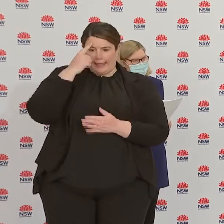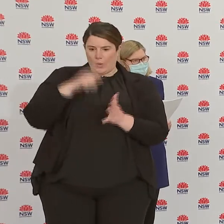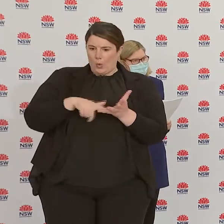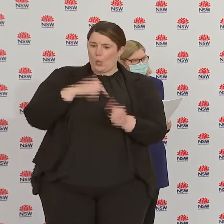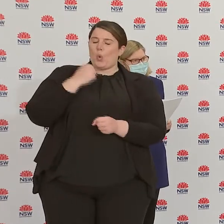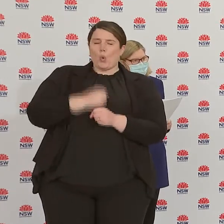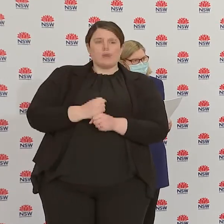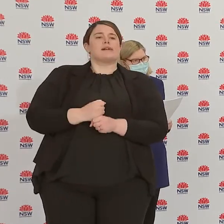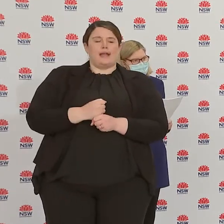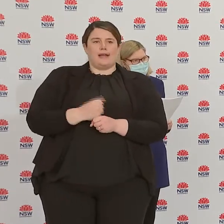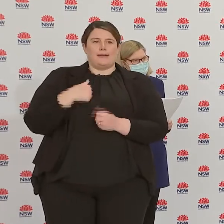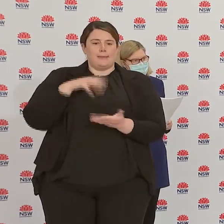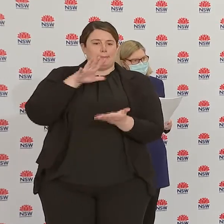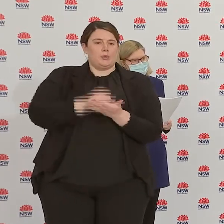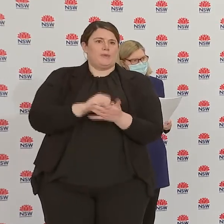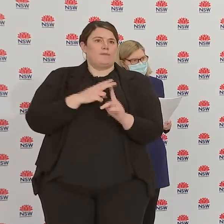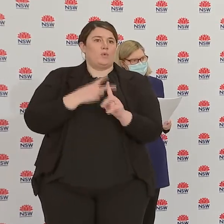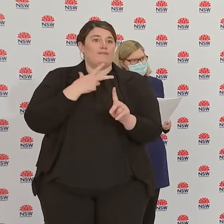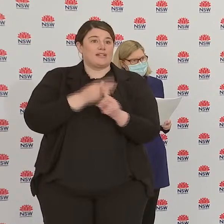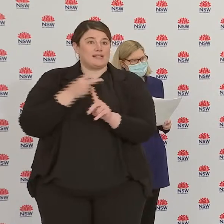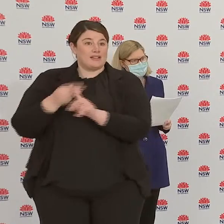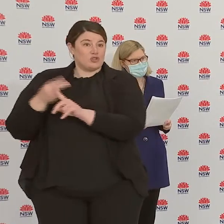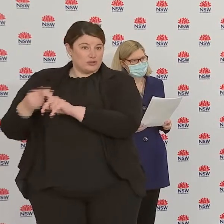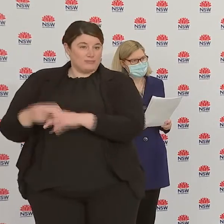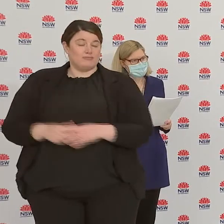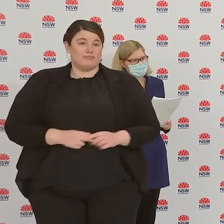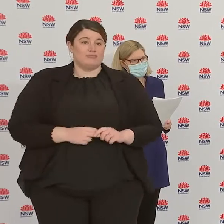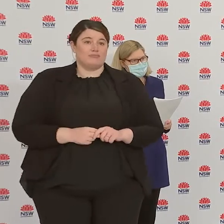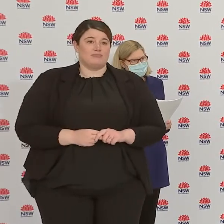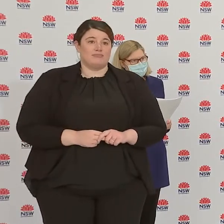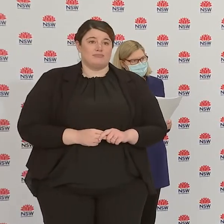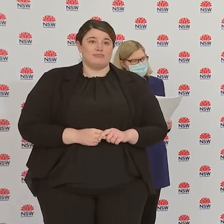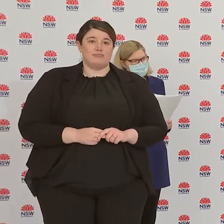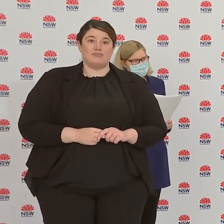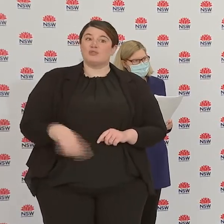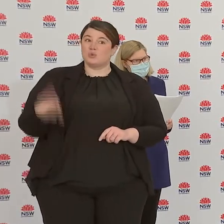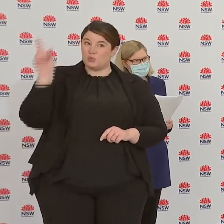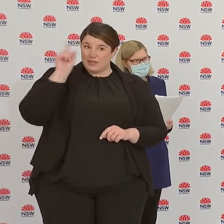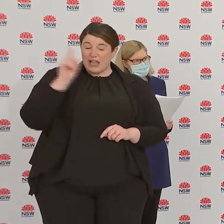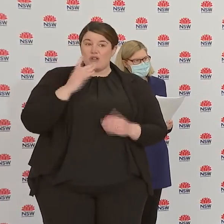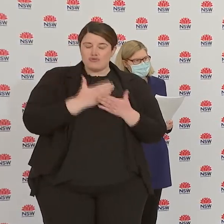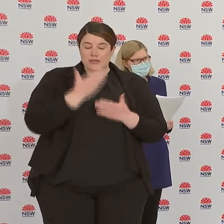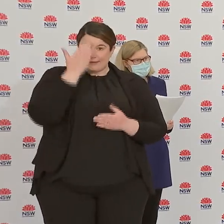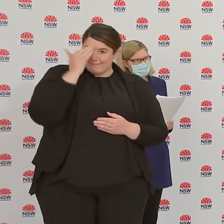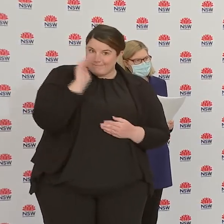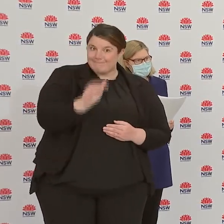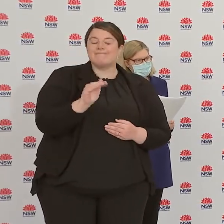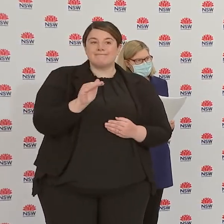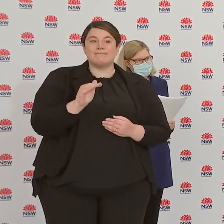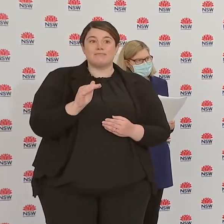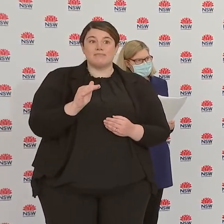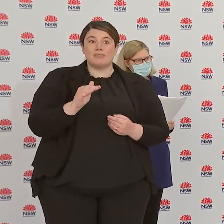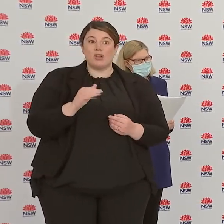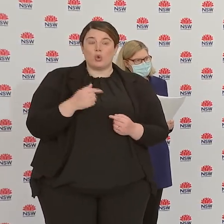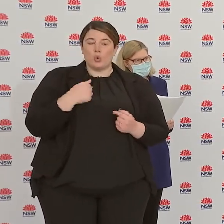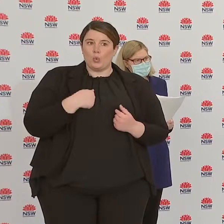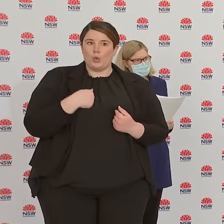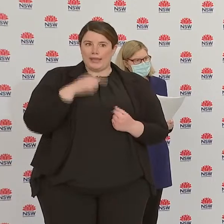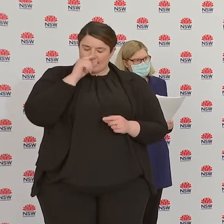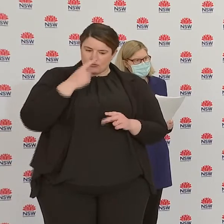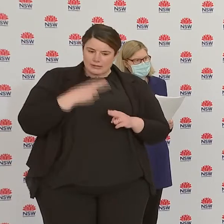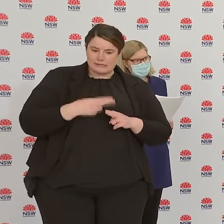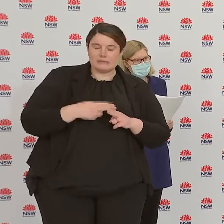sense of urgency in New South Wales, and today is a greater sense of urgency than ever. We have the potential to really speed